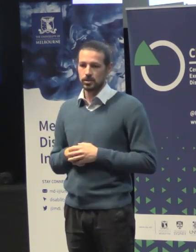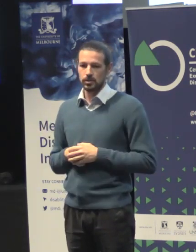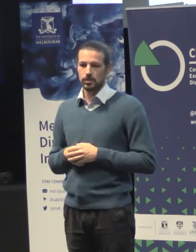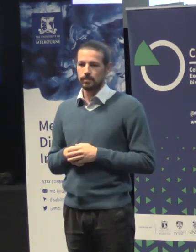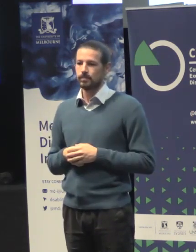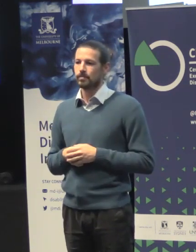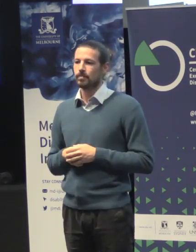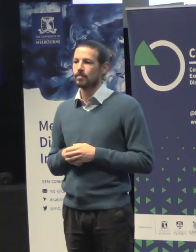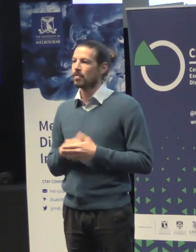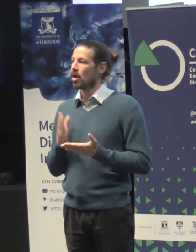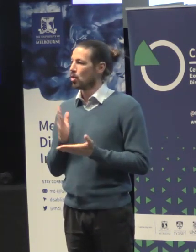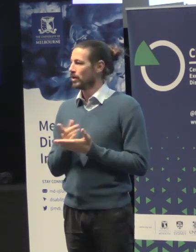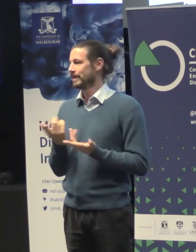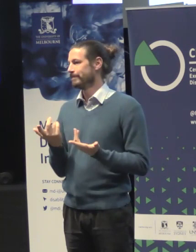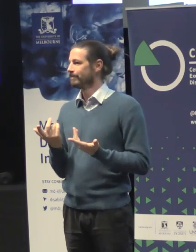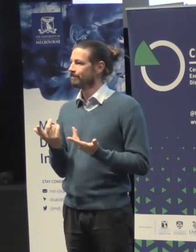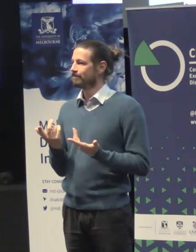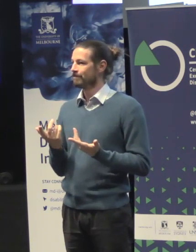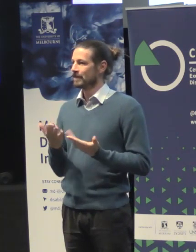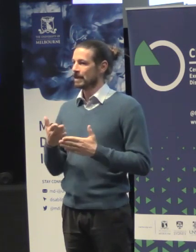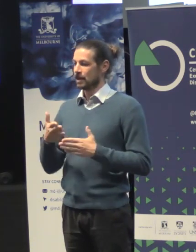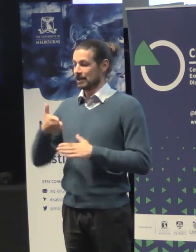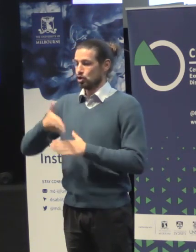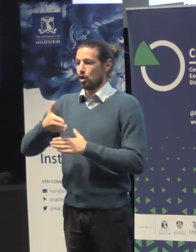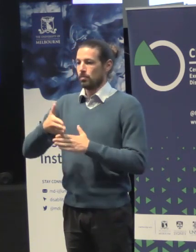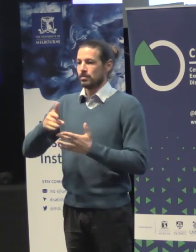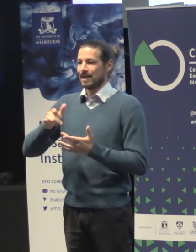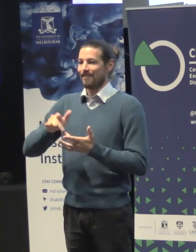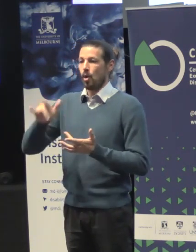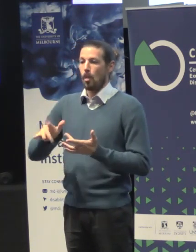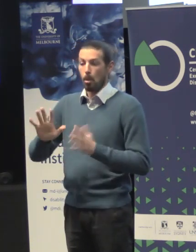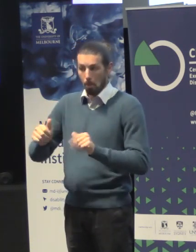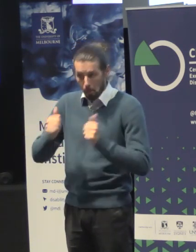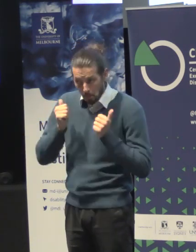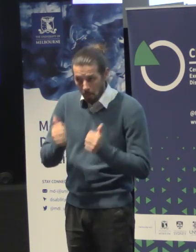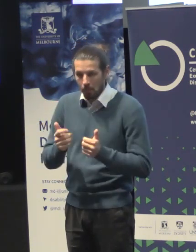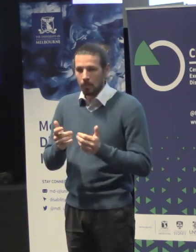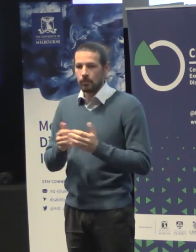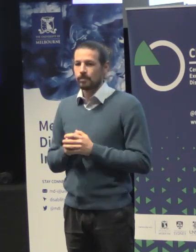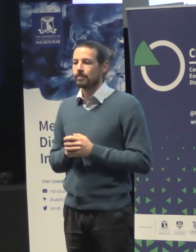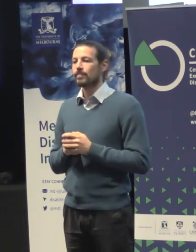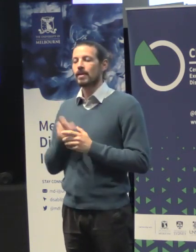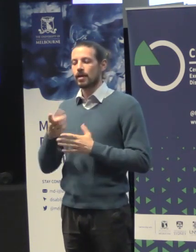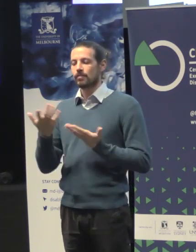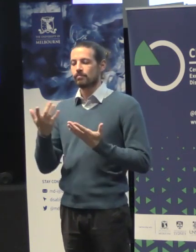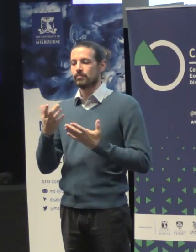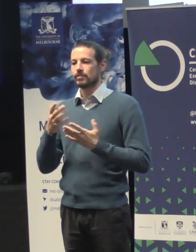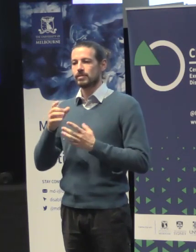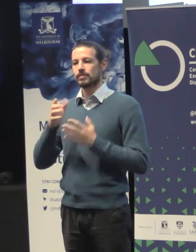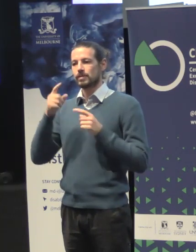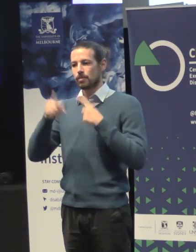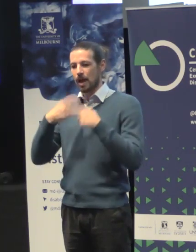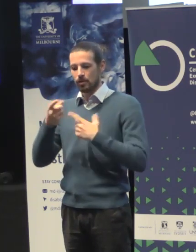Now, this is a very informal job. That's great. It's about personal space,